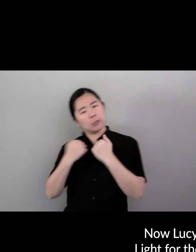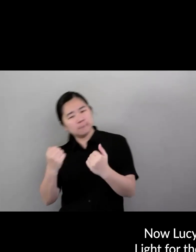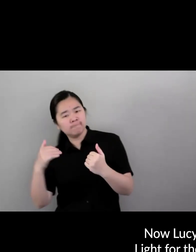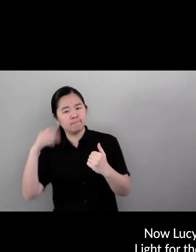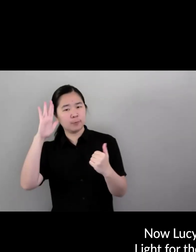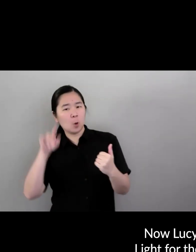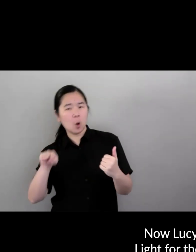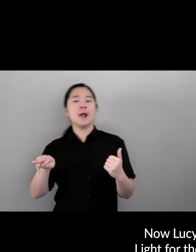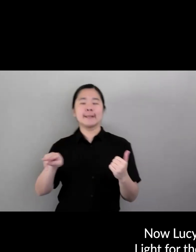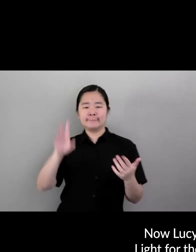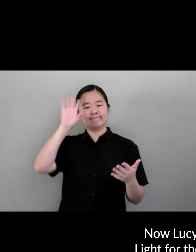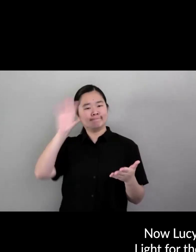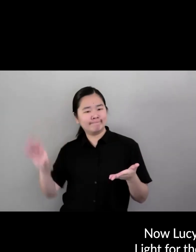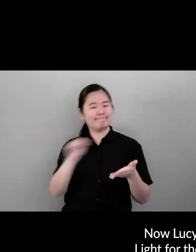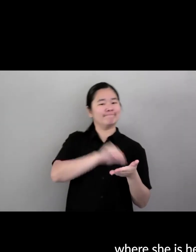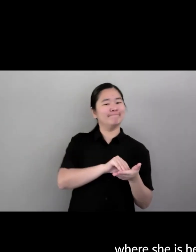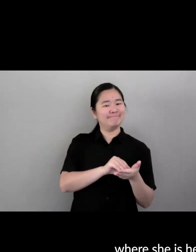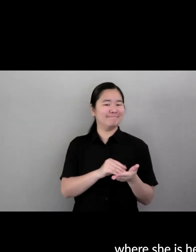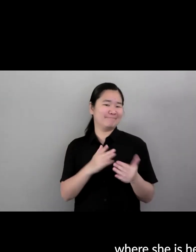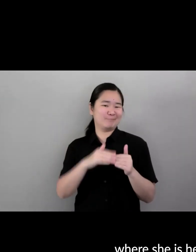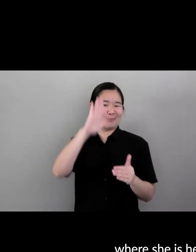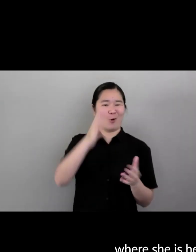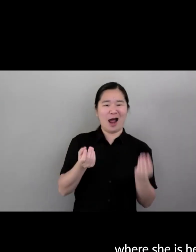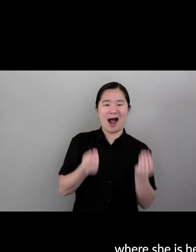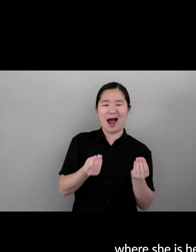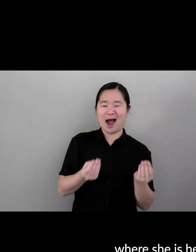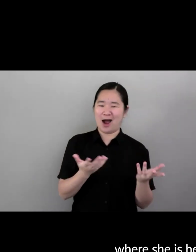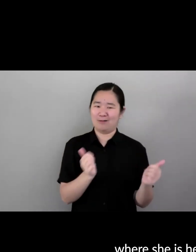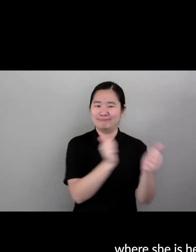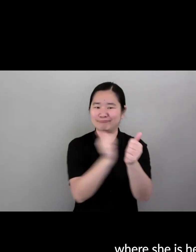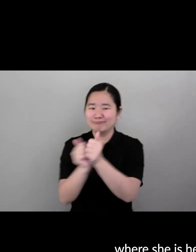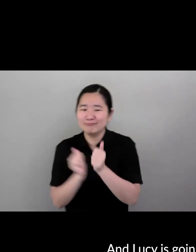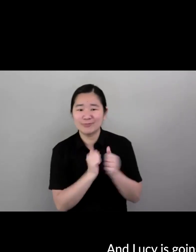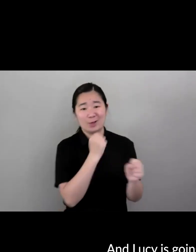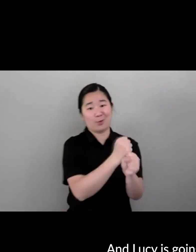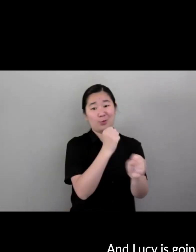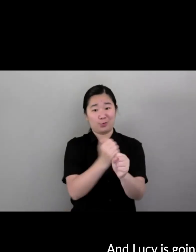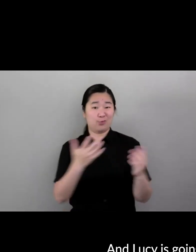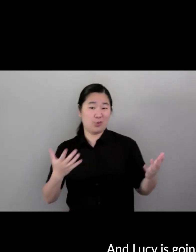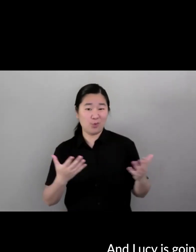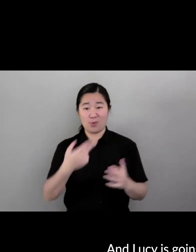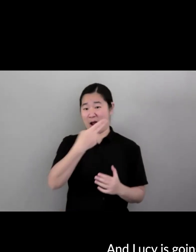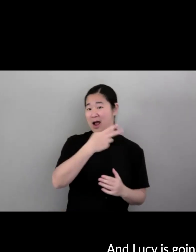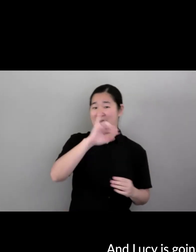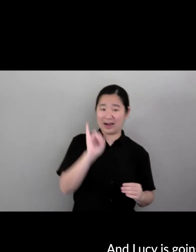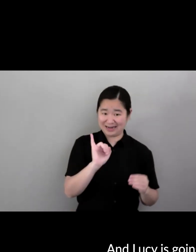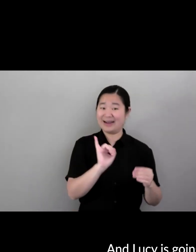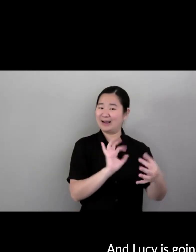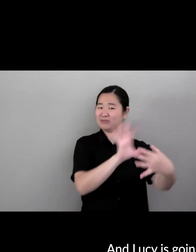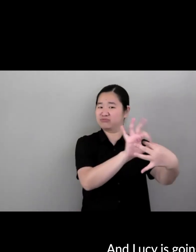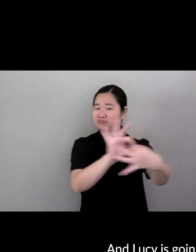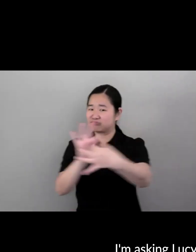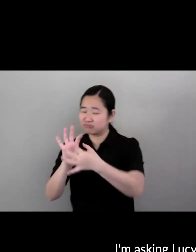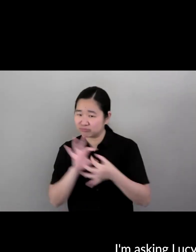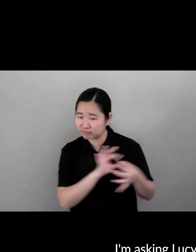Lucy joins us from Light for the World Kenya, where she is head of programs. And Lucy is going to speak a little